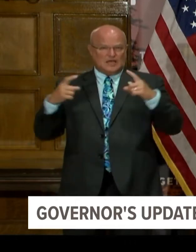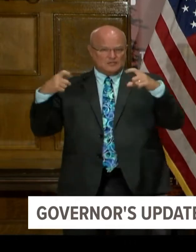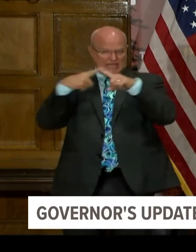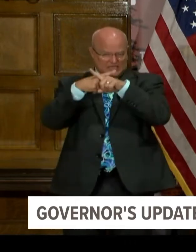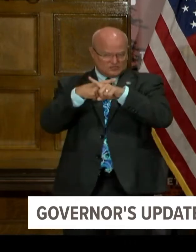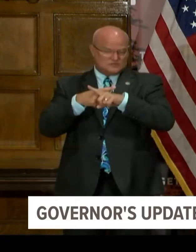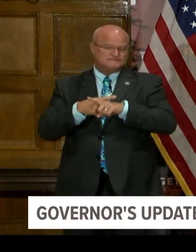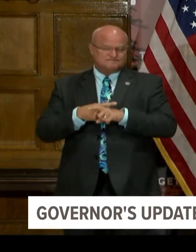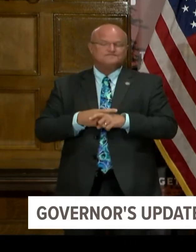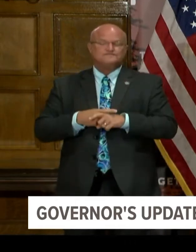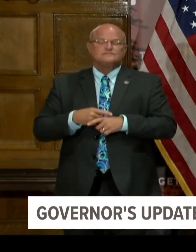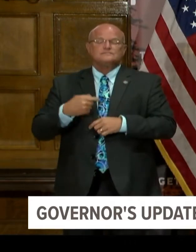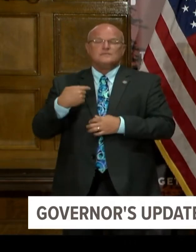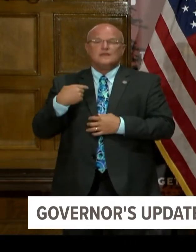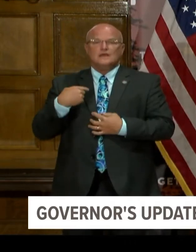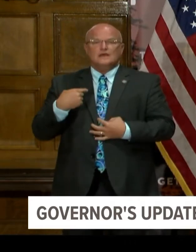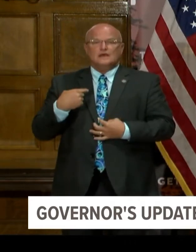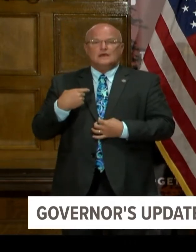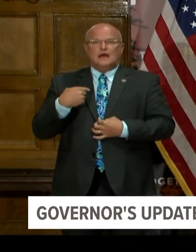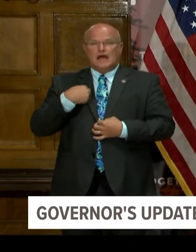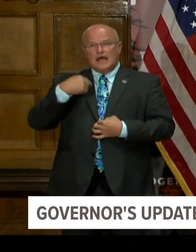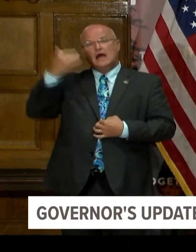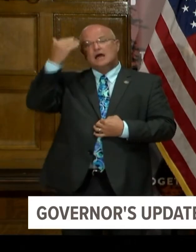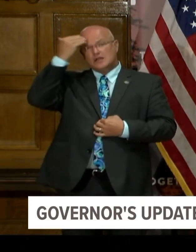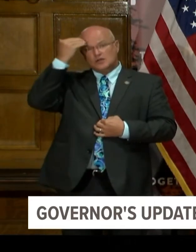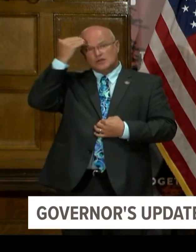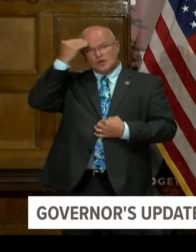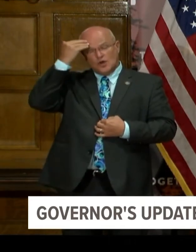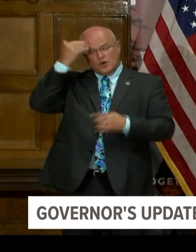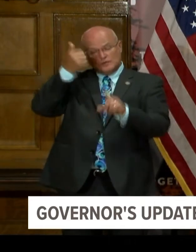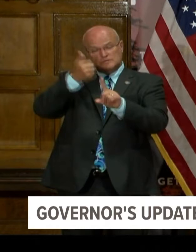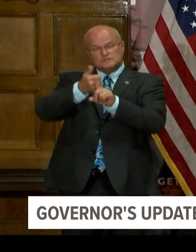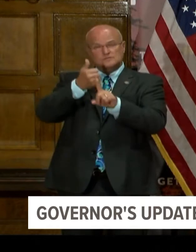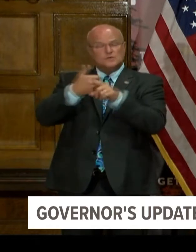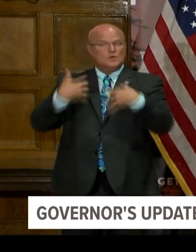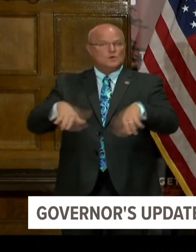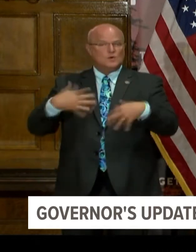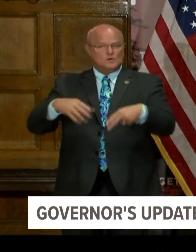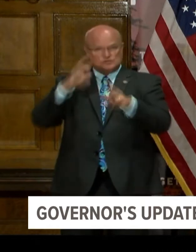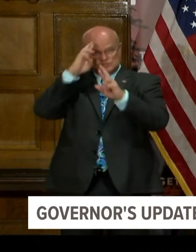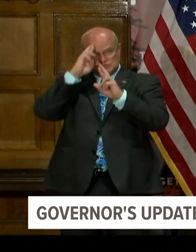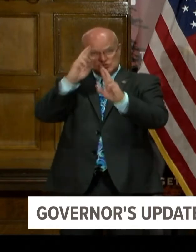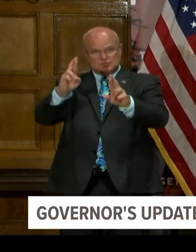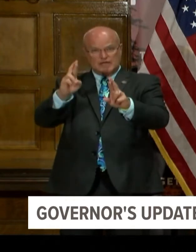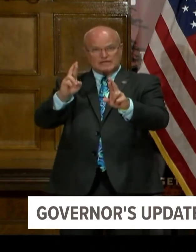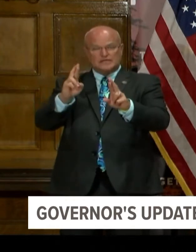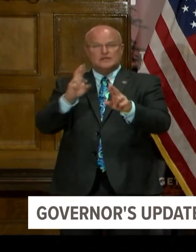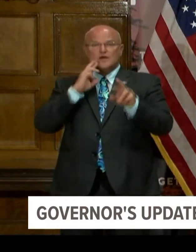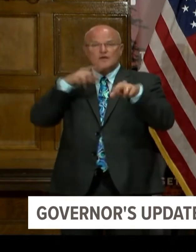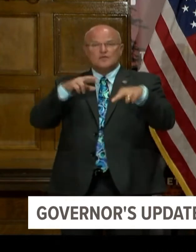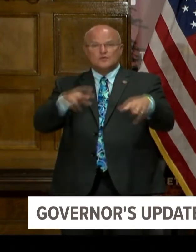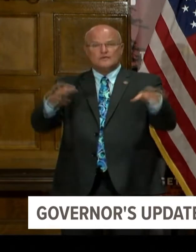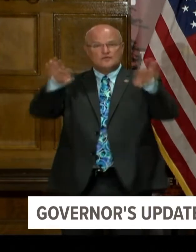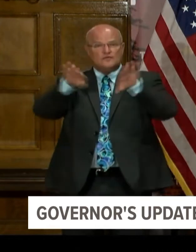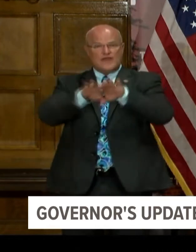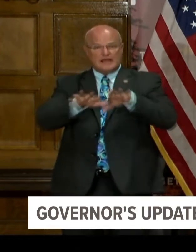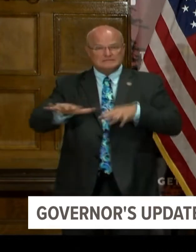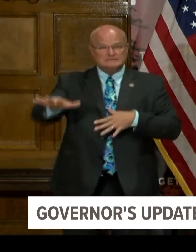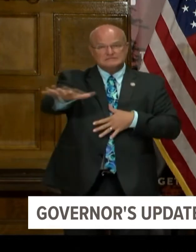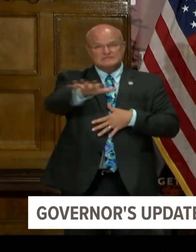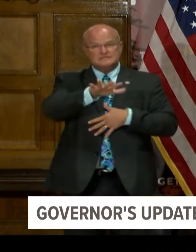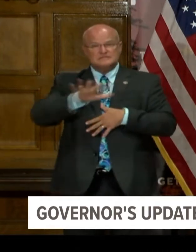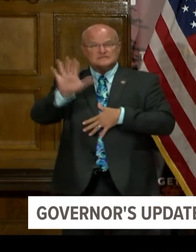complications. I know that he was highly respected throughout the River Valley for